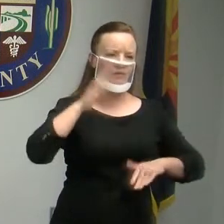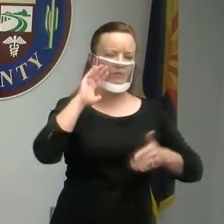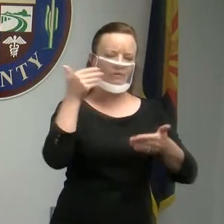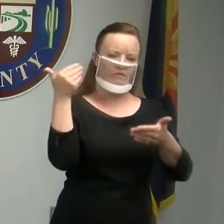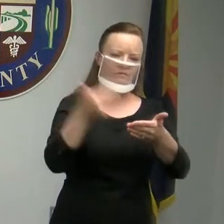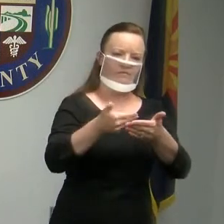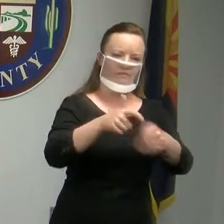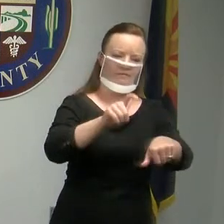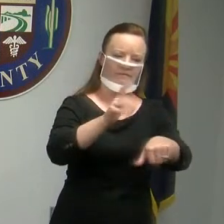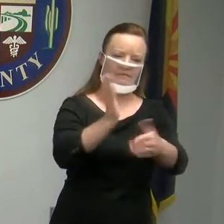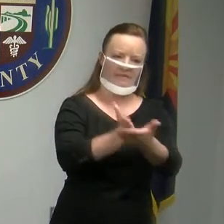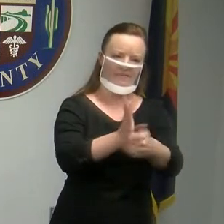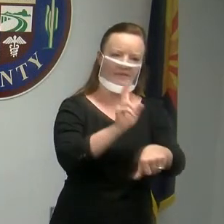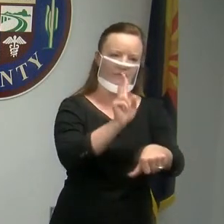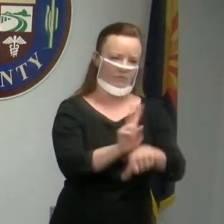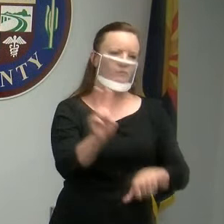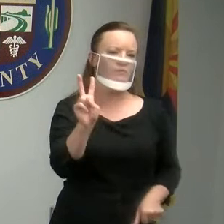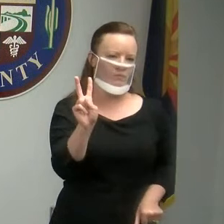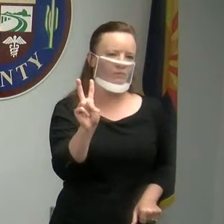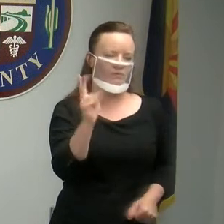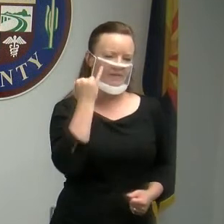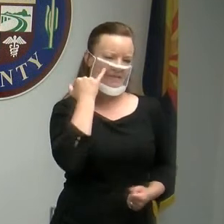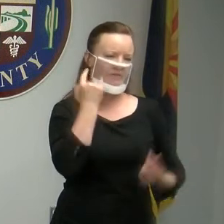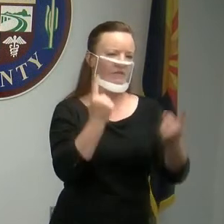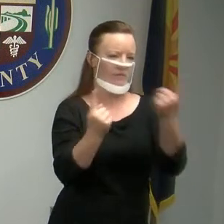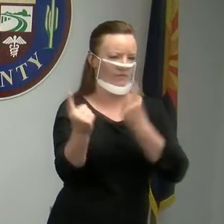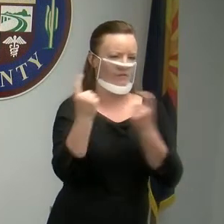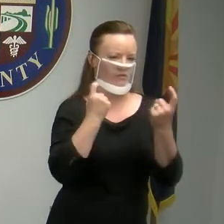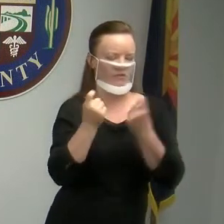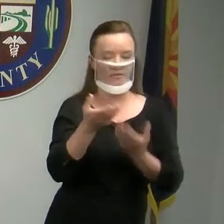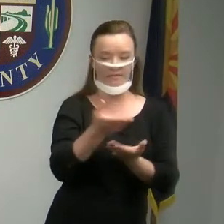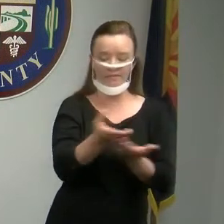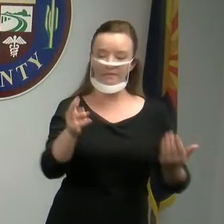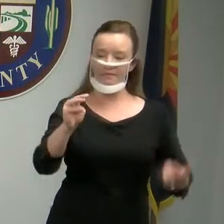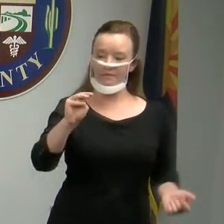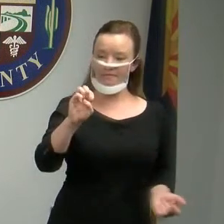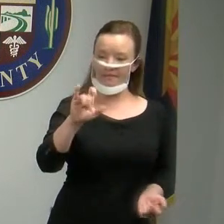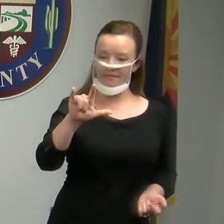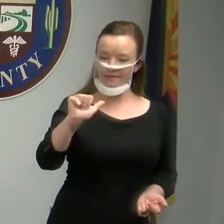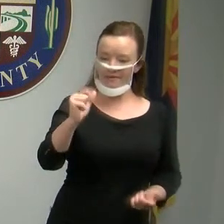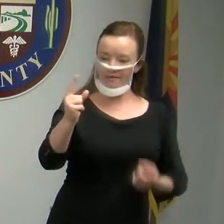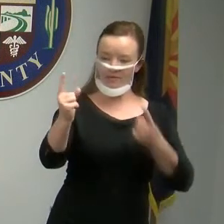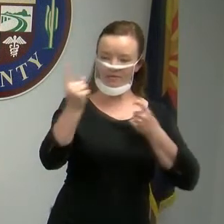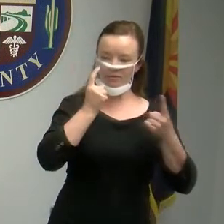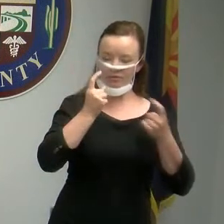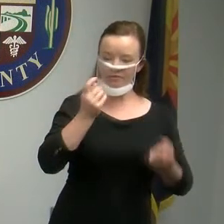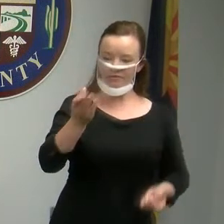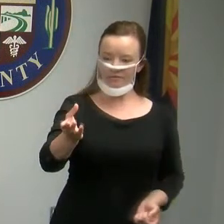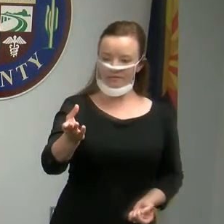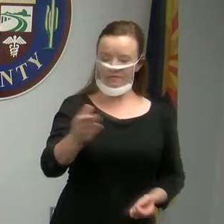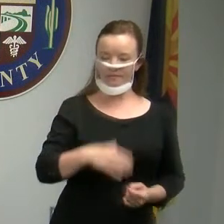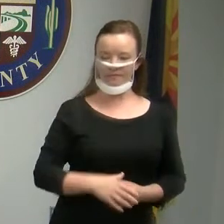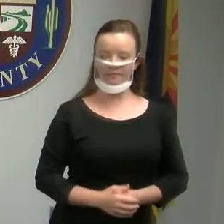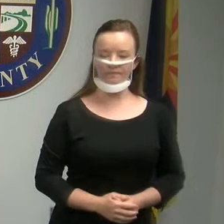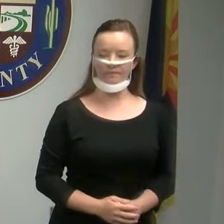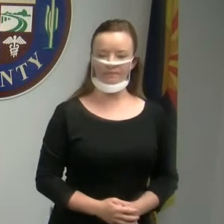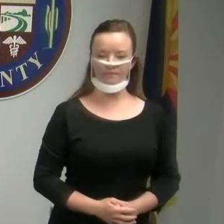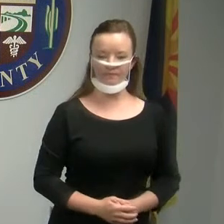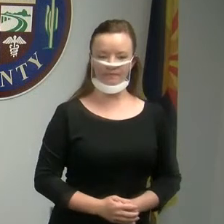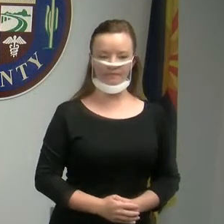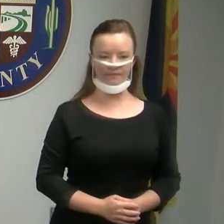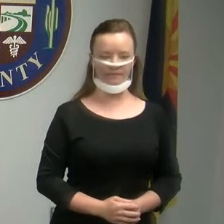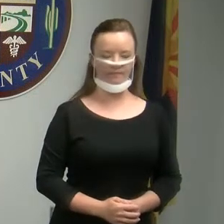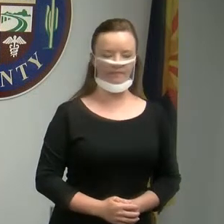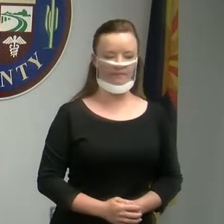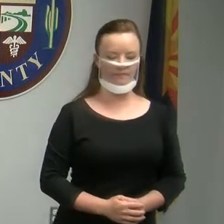can today. At this point, I'd like to open it up to questions from members of the media who are joining us. So Chad, if there's somebody with their hand raised,